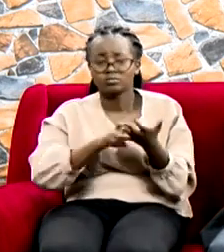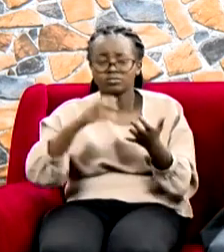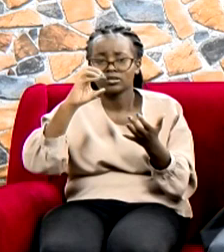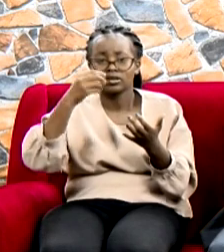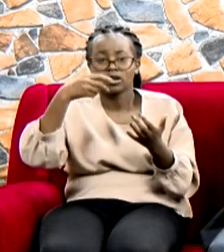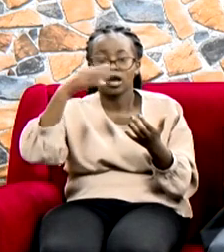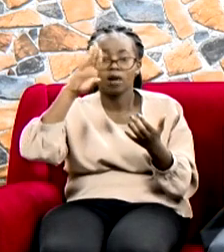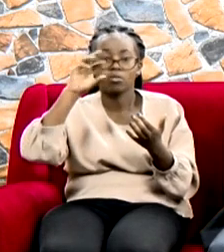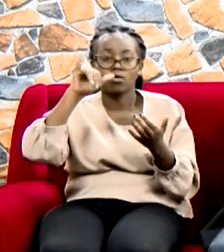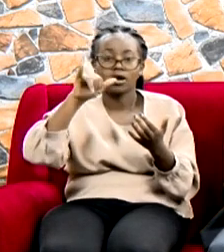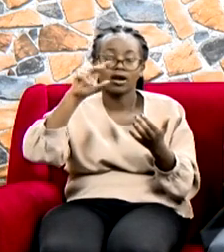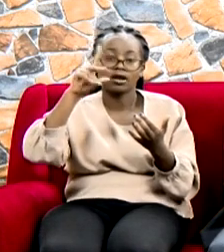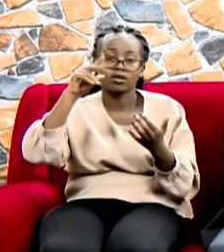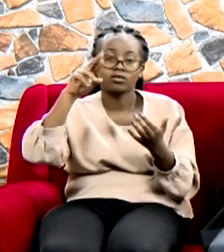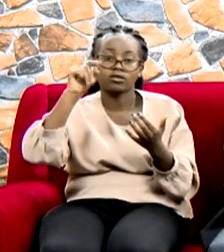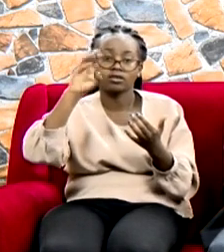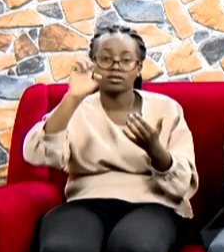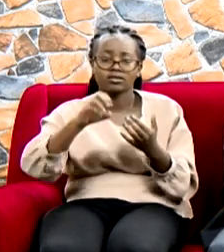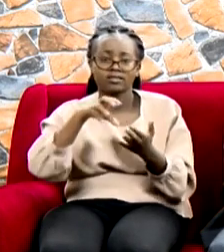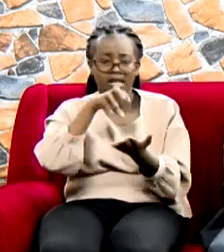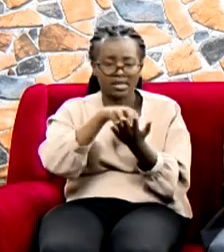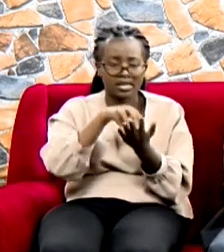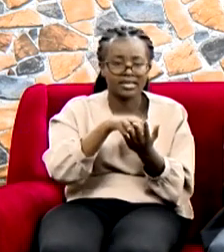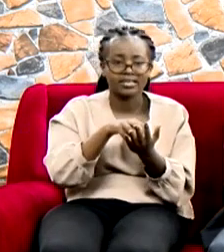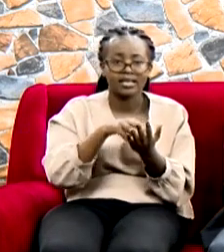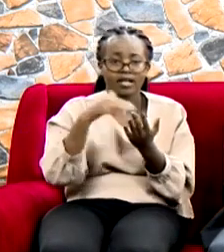carbohydrates, sugars, cookies, cakes, those kind